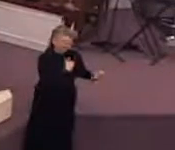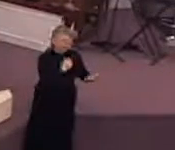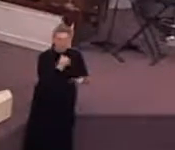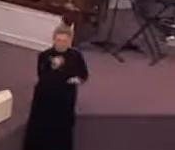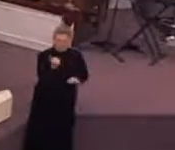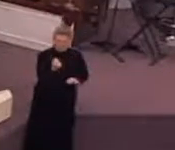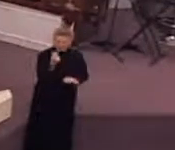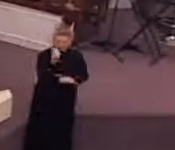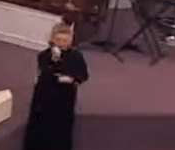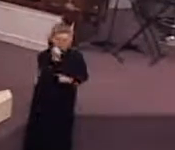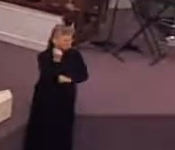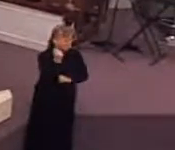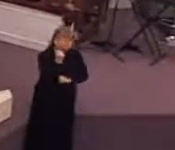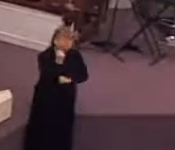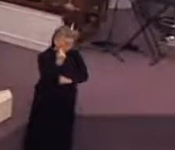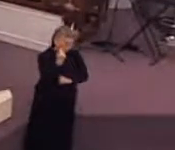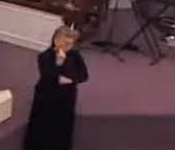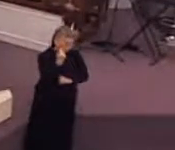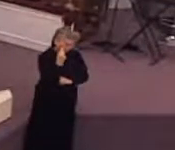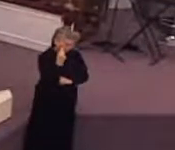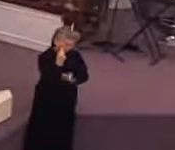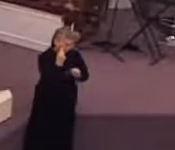Anybody got a clue?